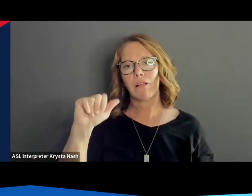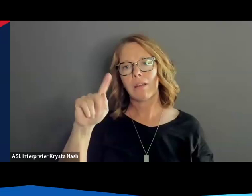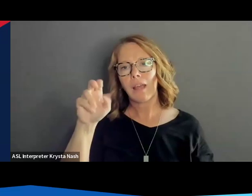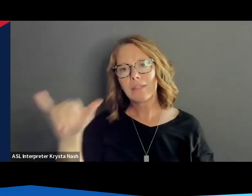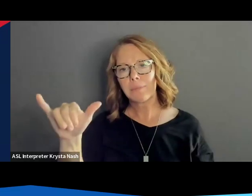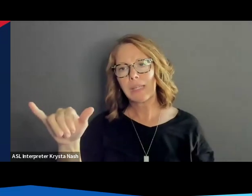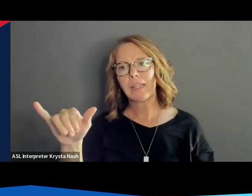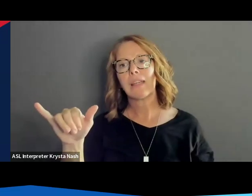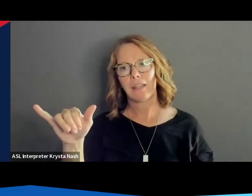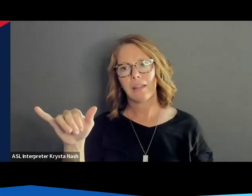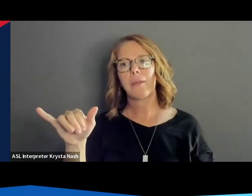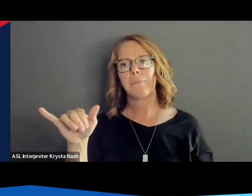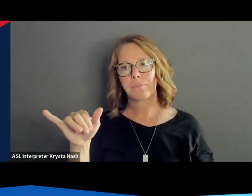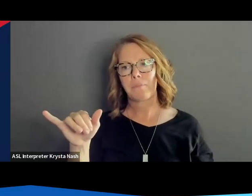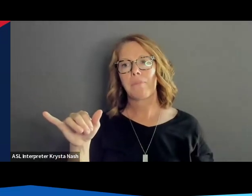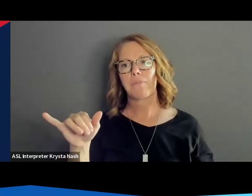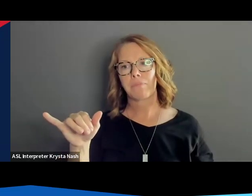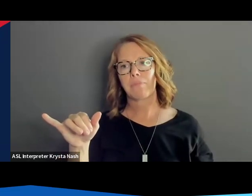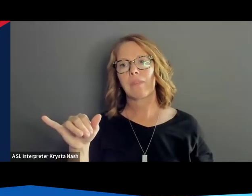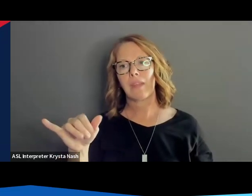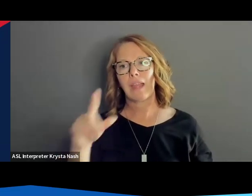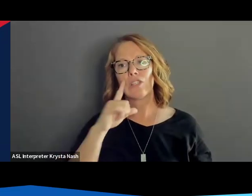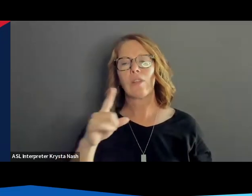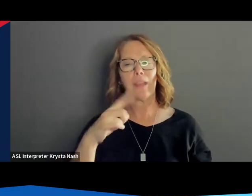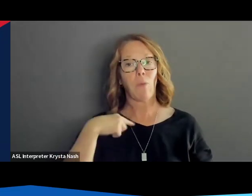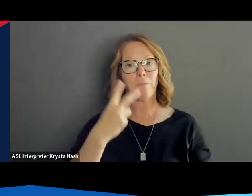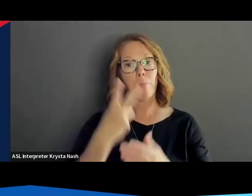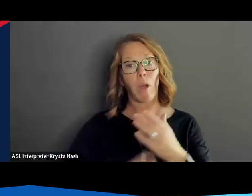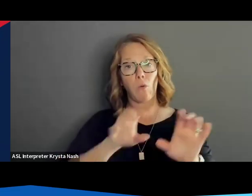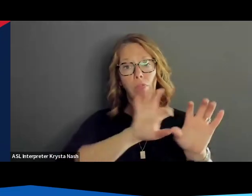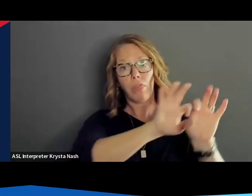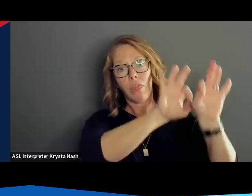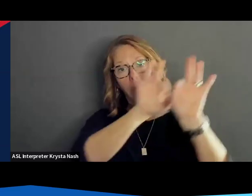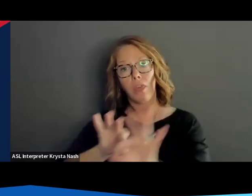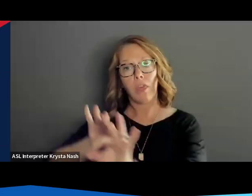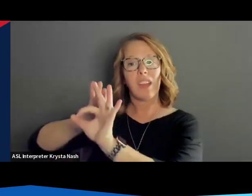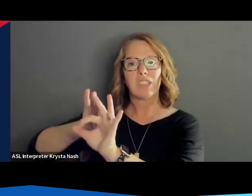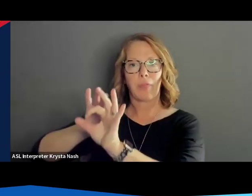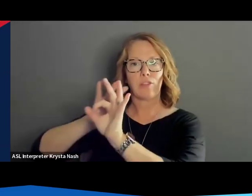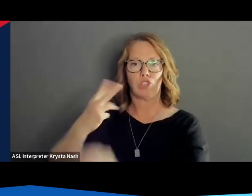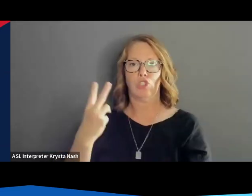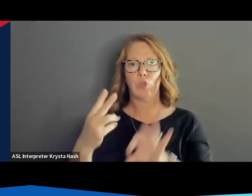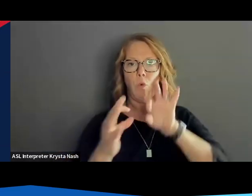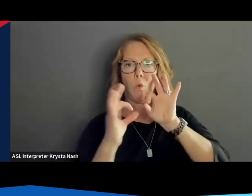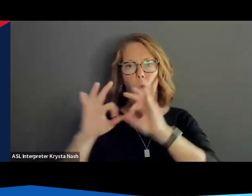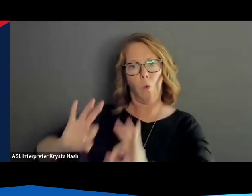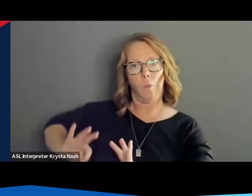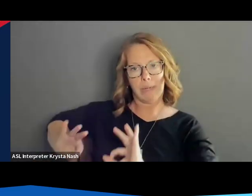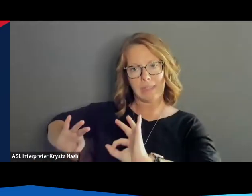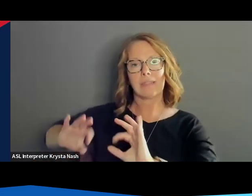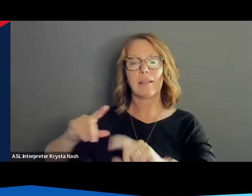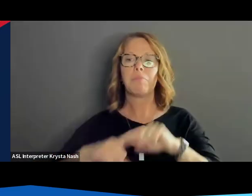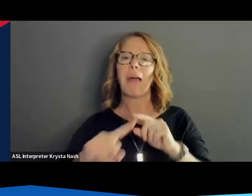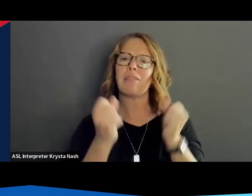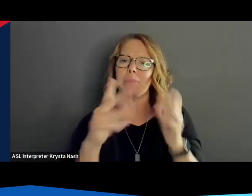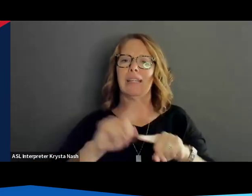ends of the colostomy that has been cut open to the outside. So there are two openings, but there are all different kinds of